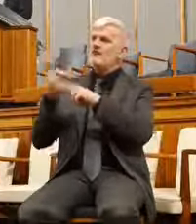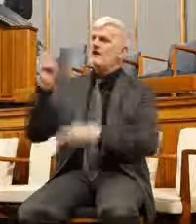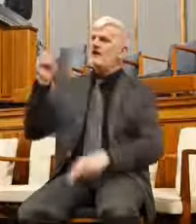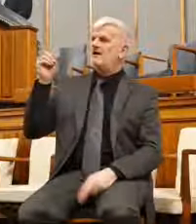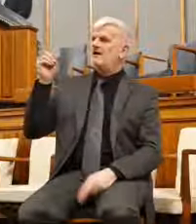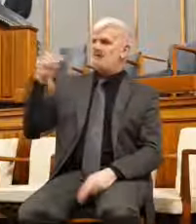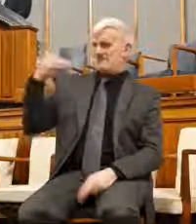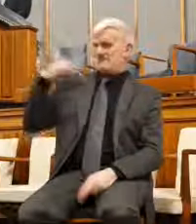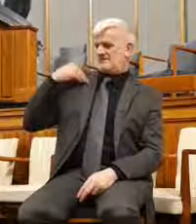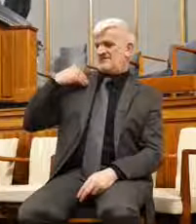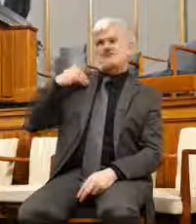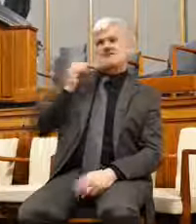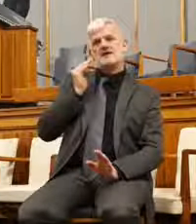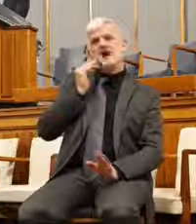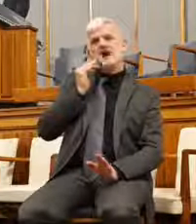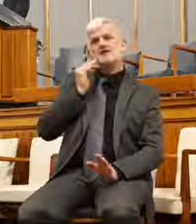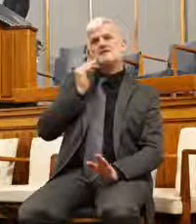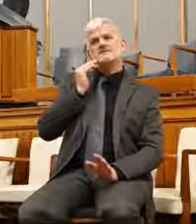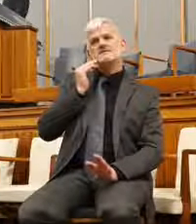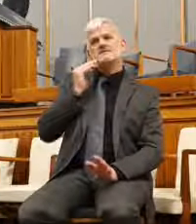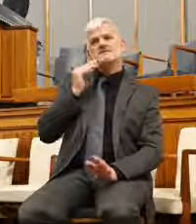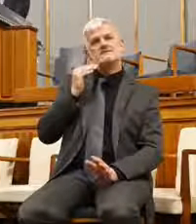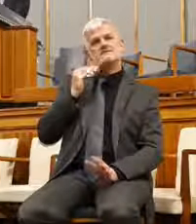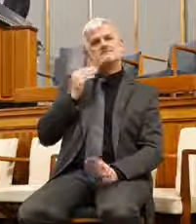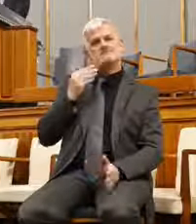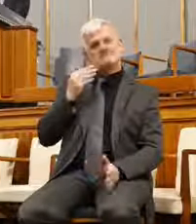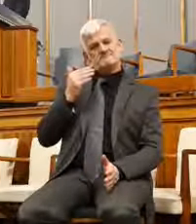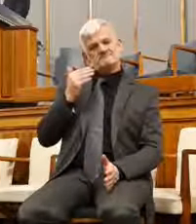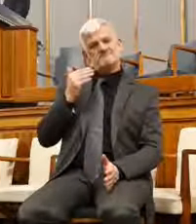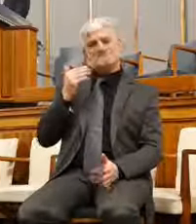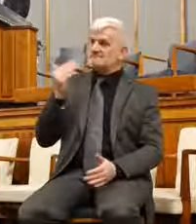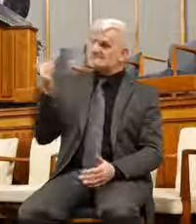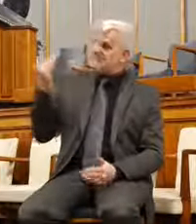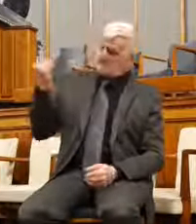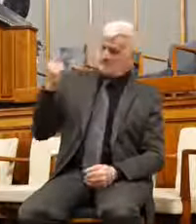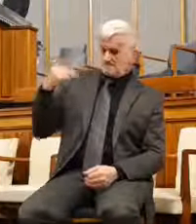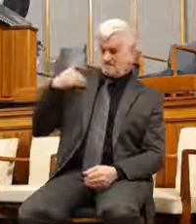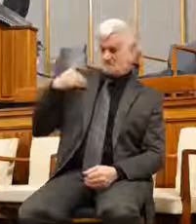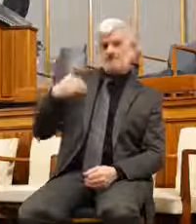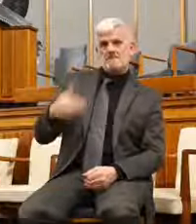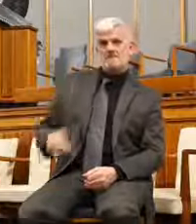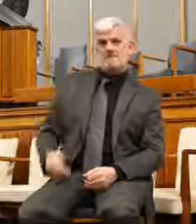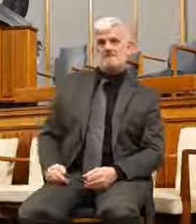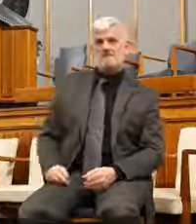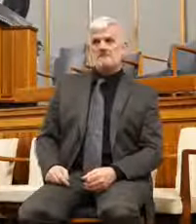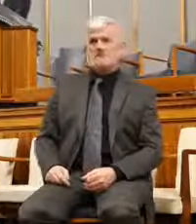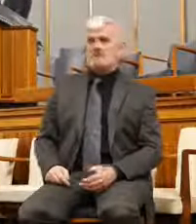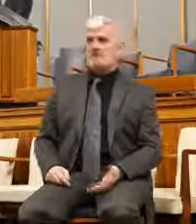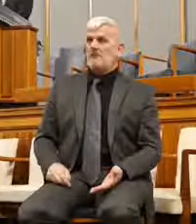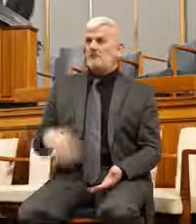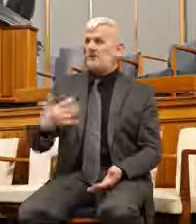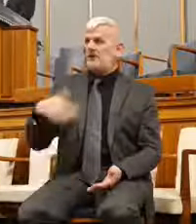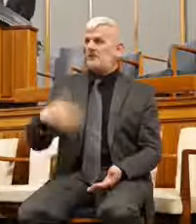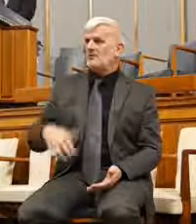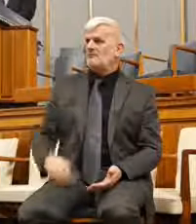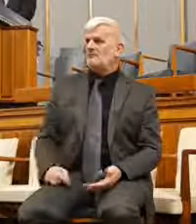a kindly call, a call from the approachable God. Come